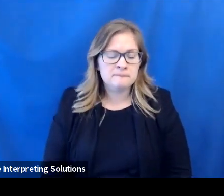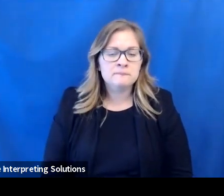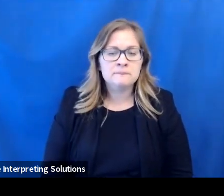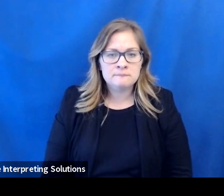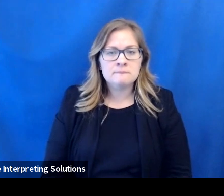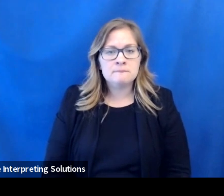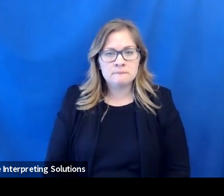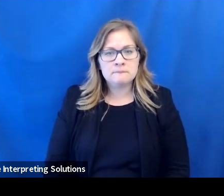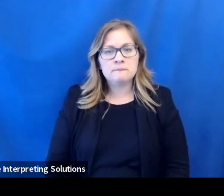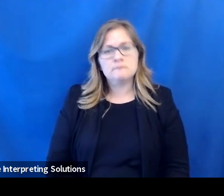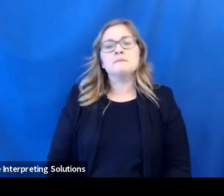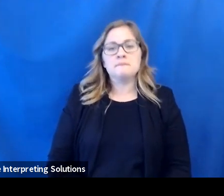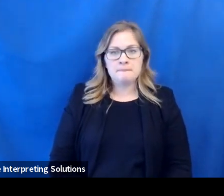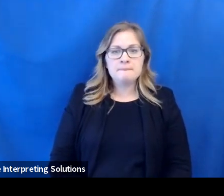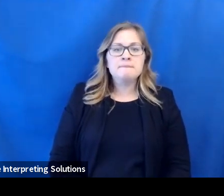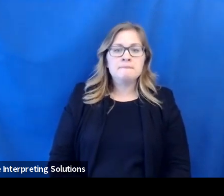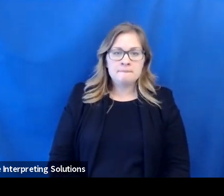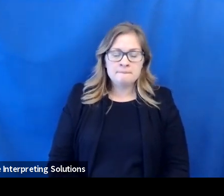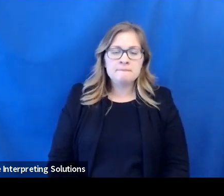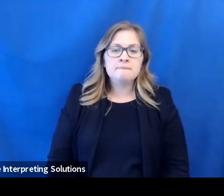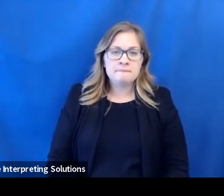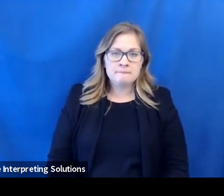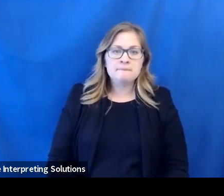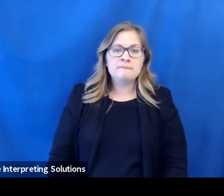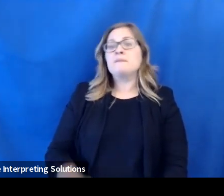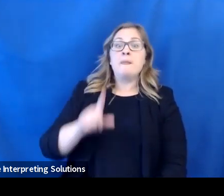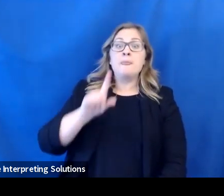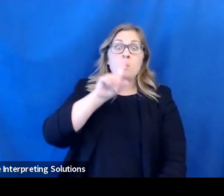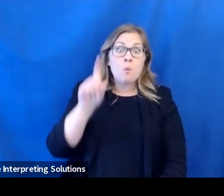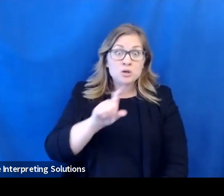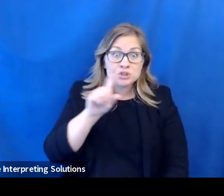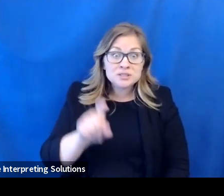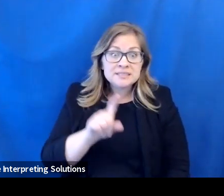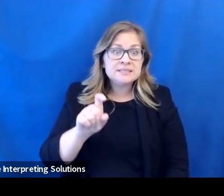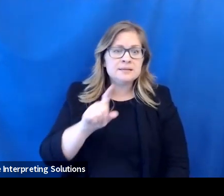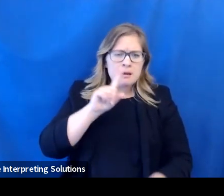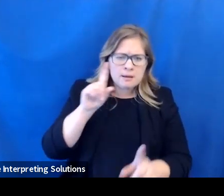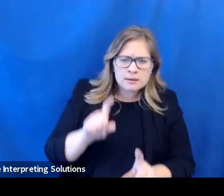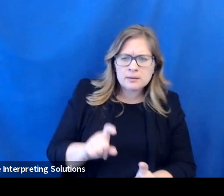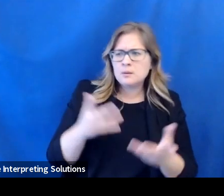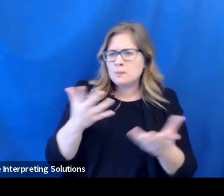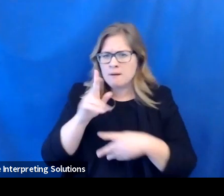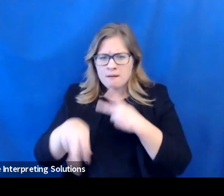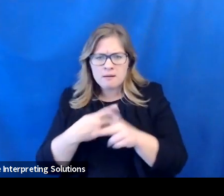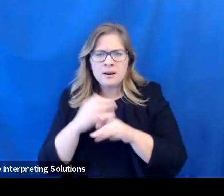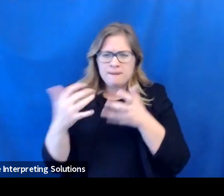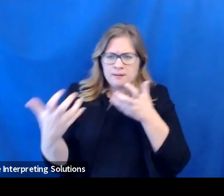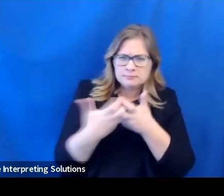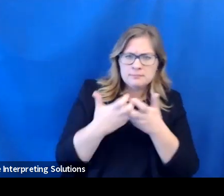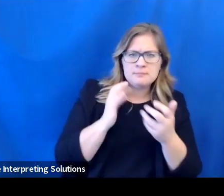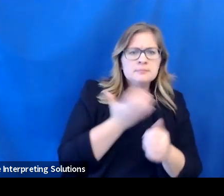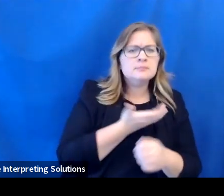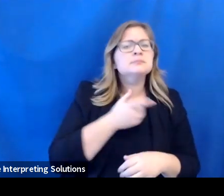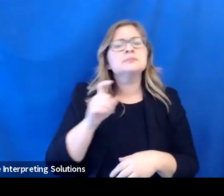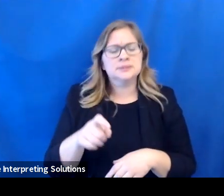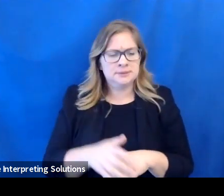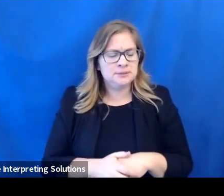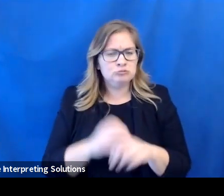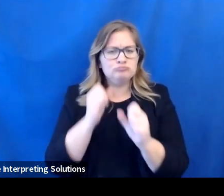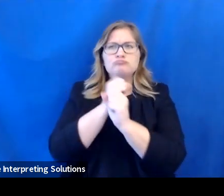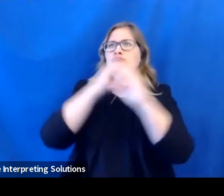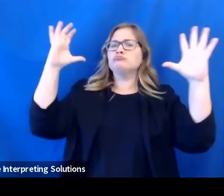you should be asking. And that kind of holistic picture is exactly what we need to be doing. We're trying to do that at the